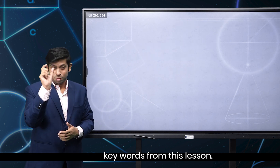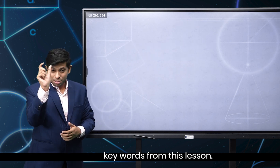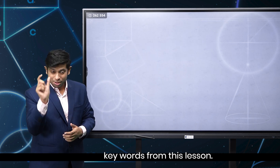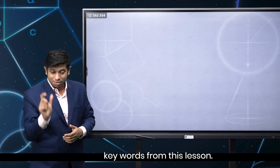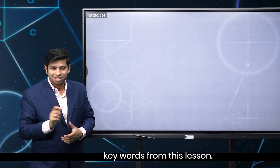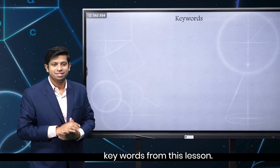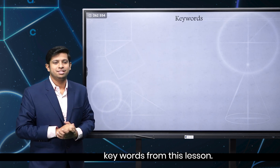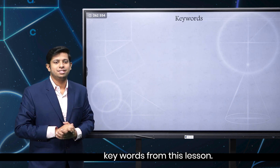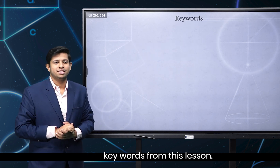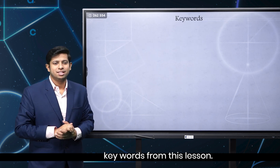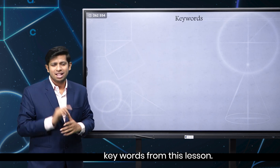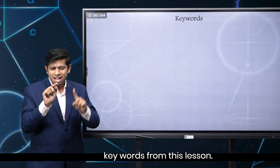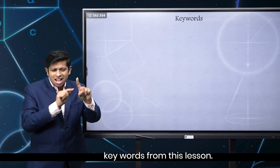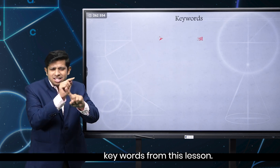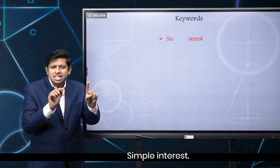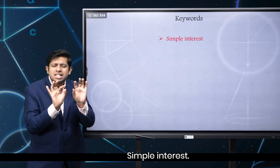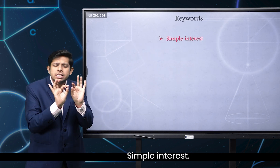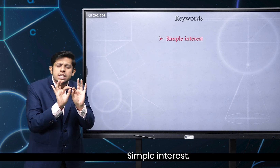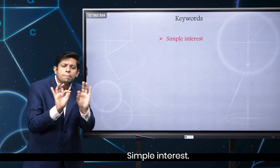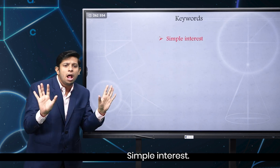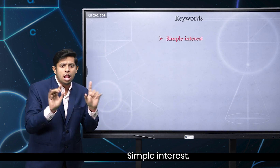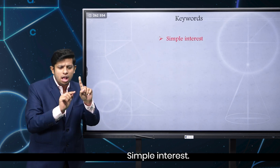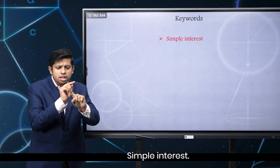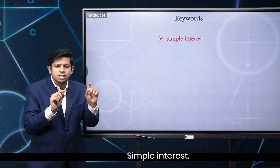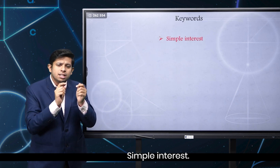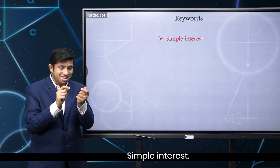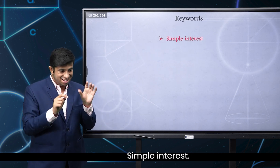Keywords from this lesson: simple interest,